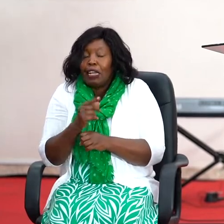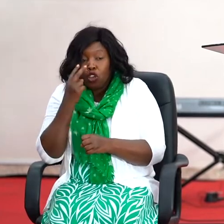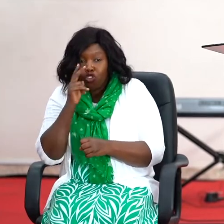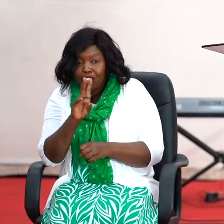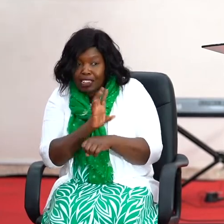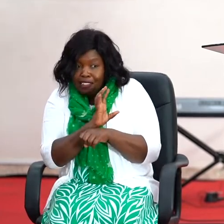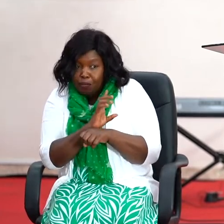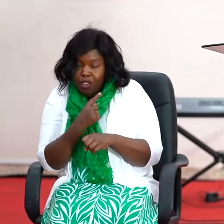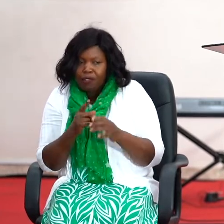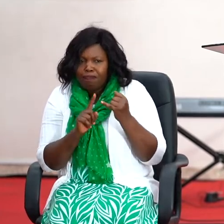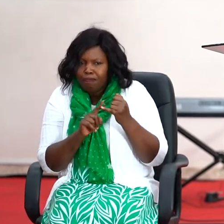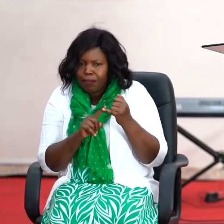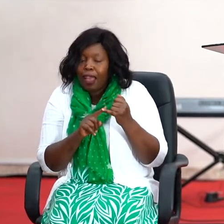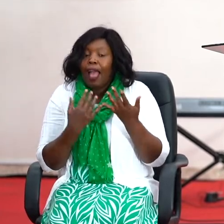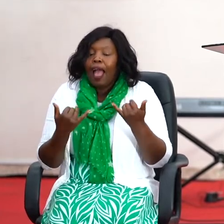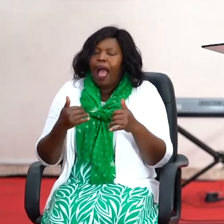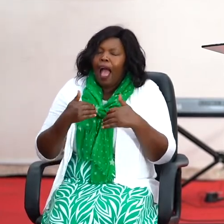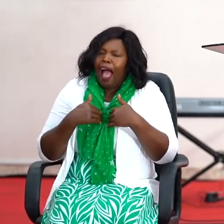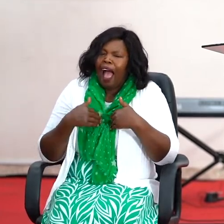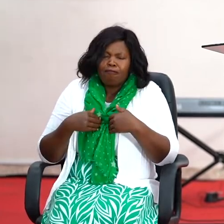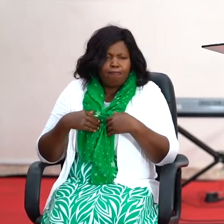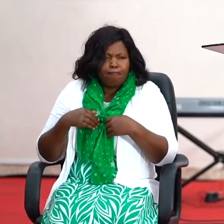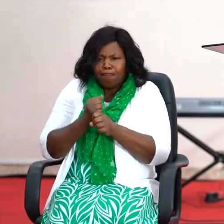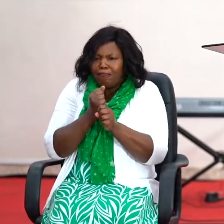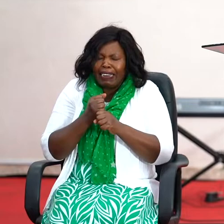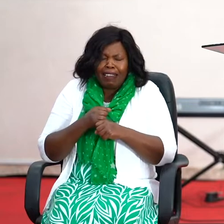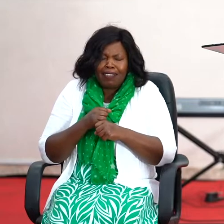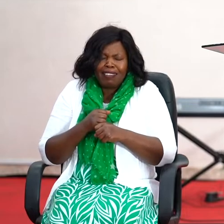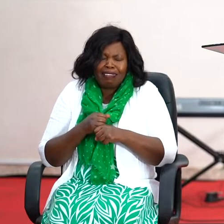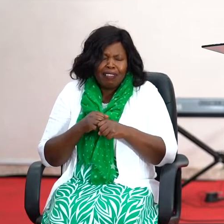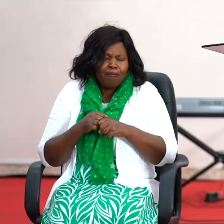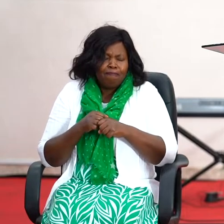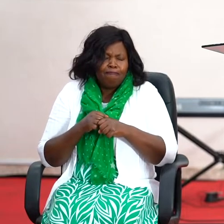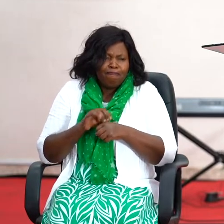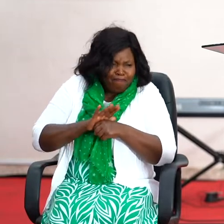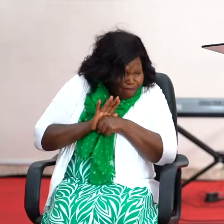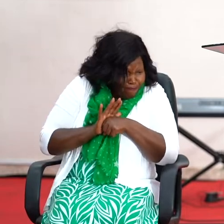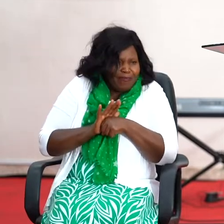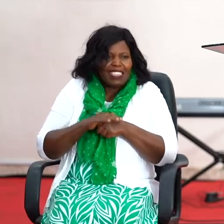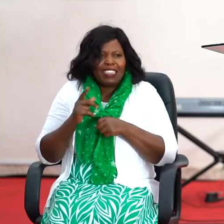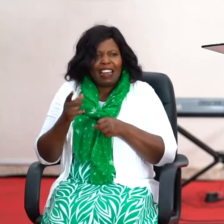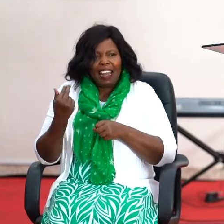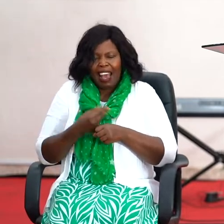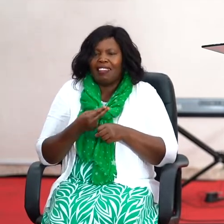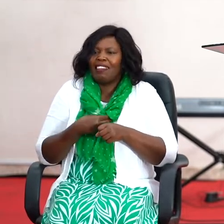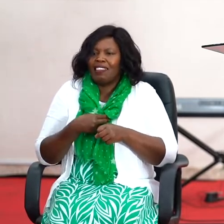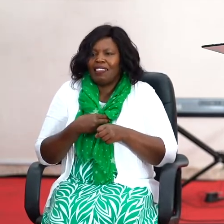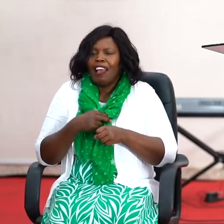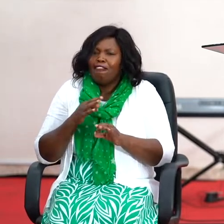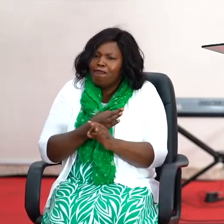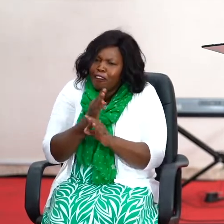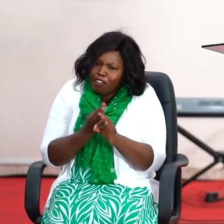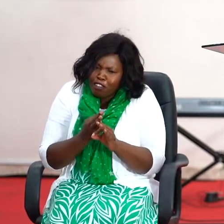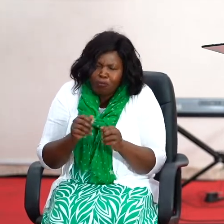church, number one, it has deprived us that, you know, that warmth of coming together and